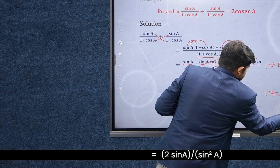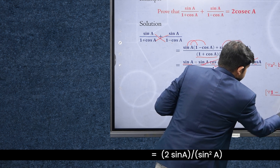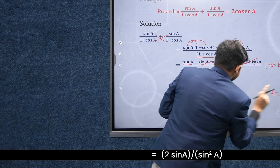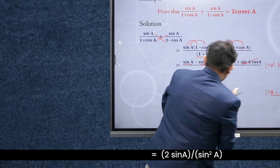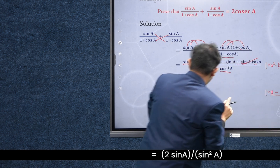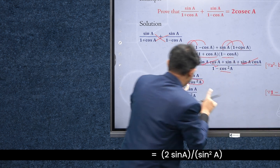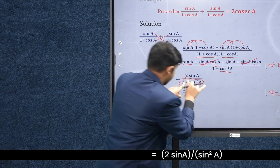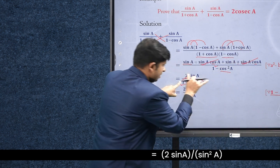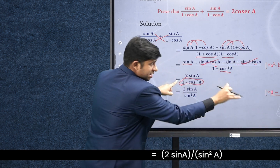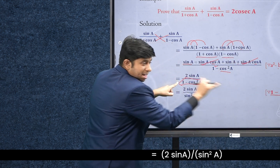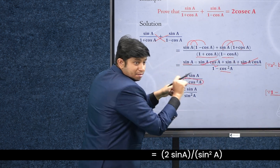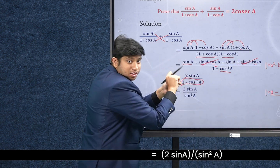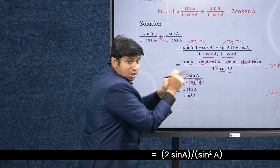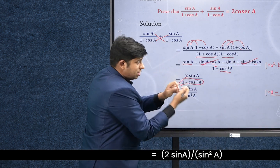A by sin square A.